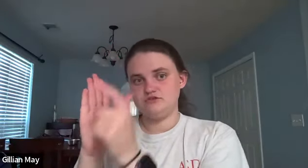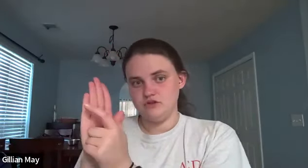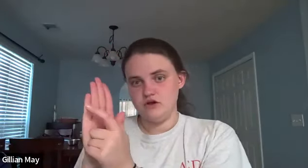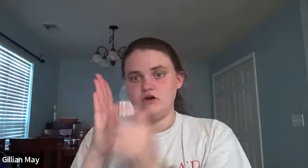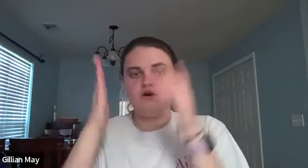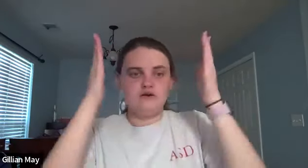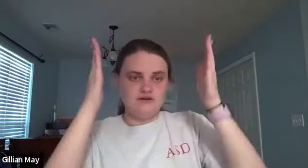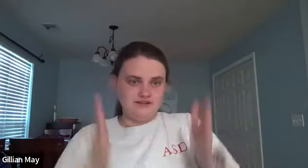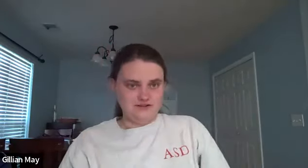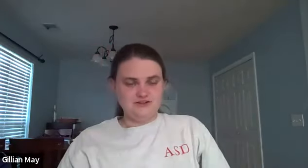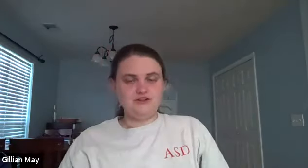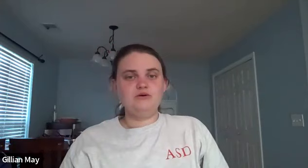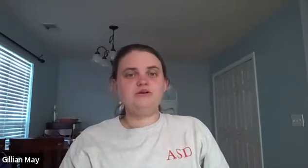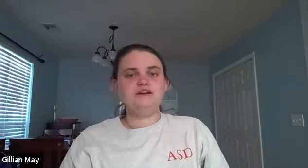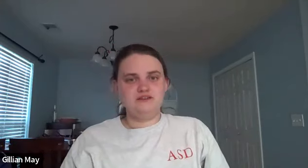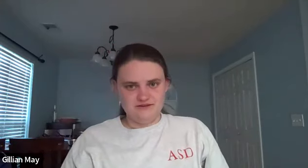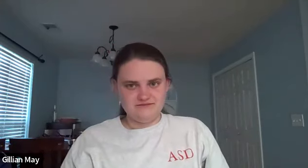do lawyer.